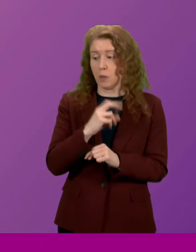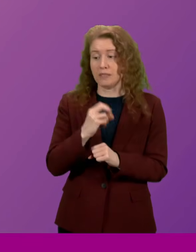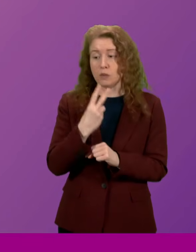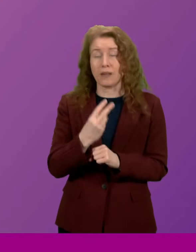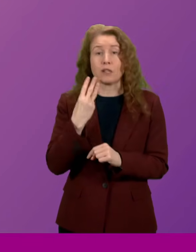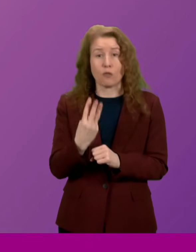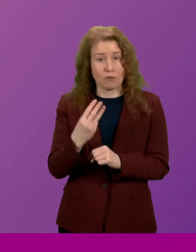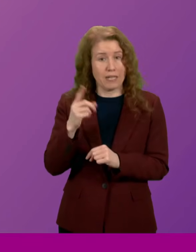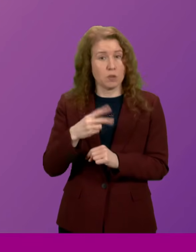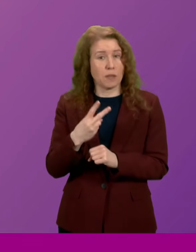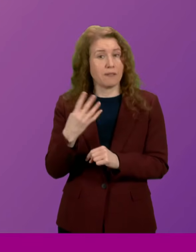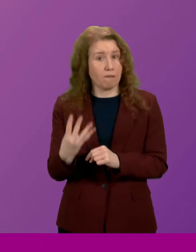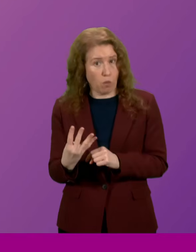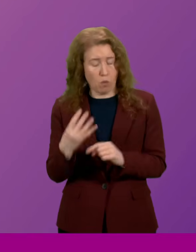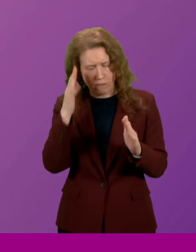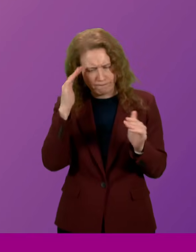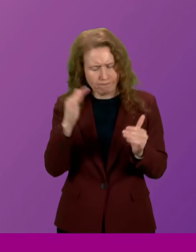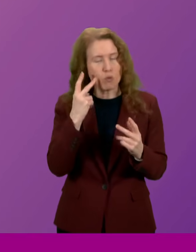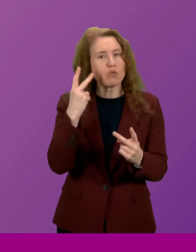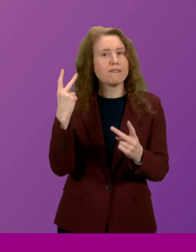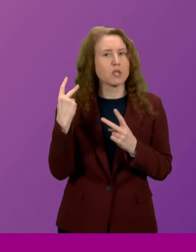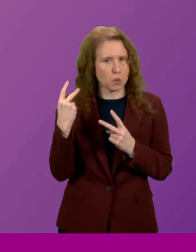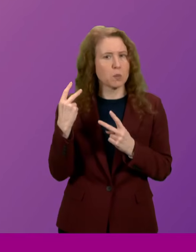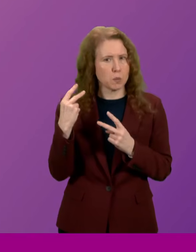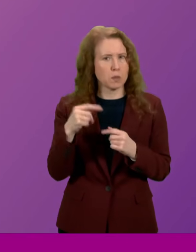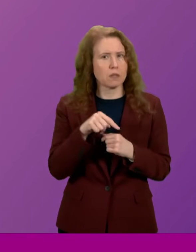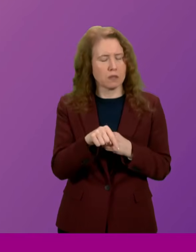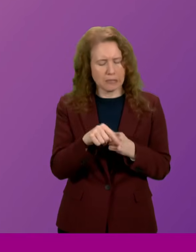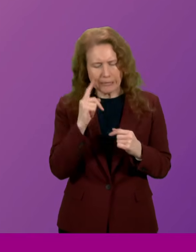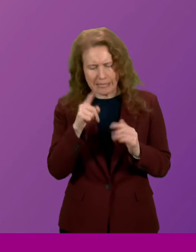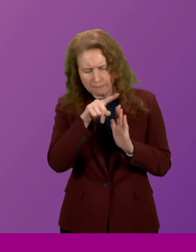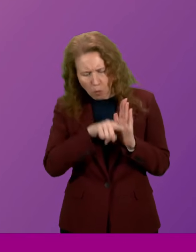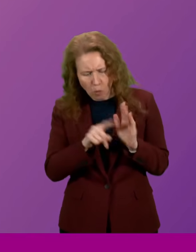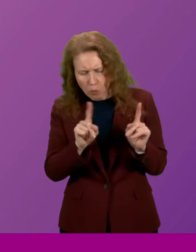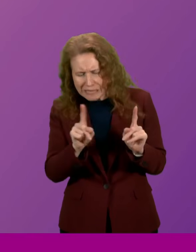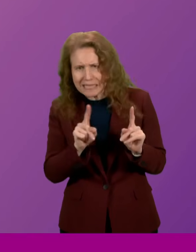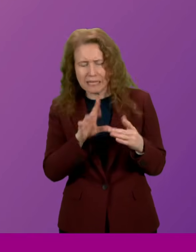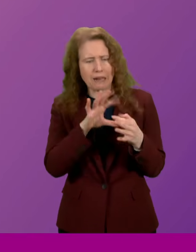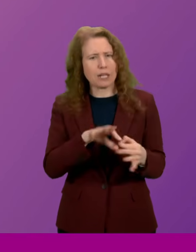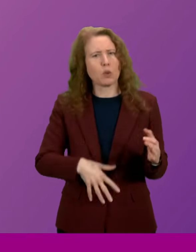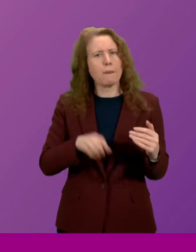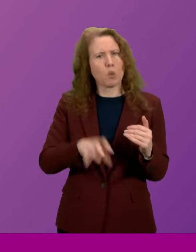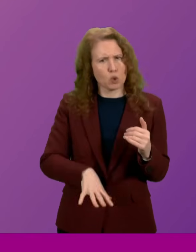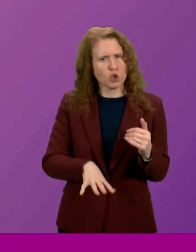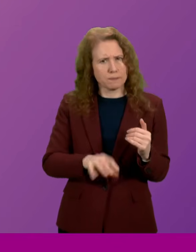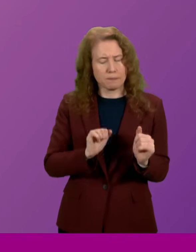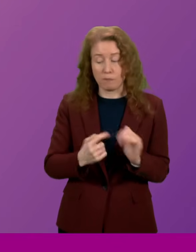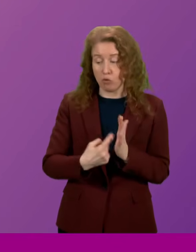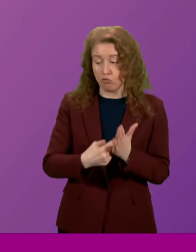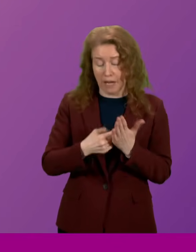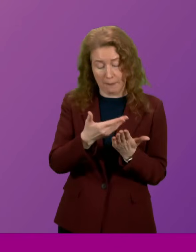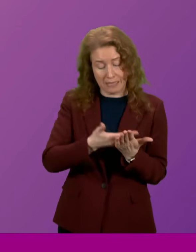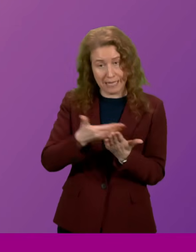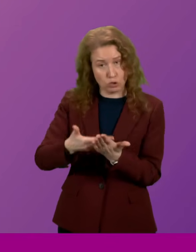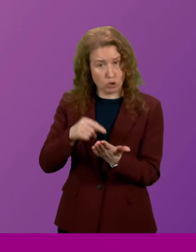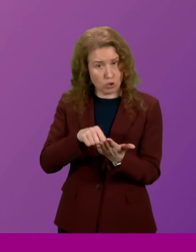23-24 to undertake a review of the legislation around abortion. The recommendations included